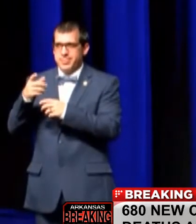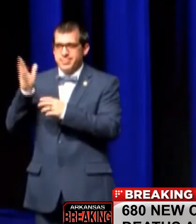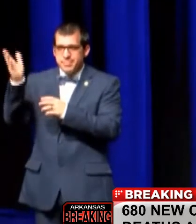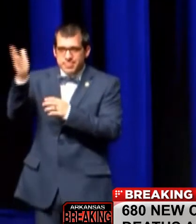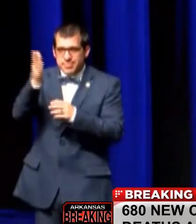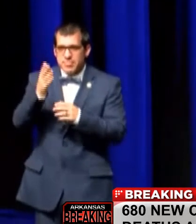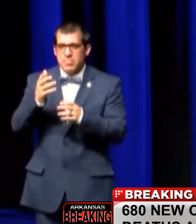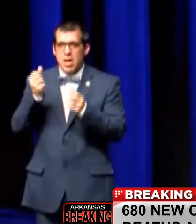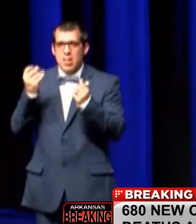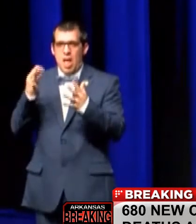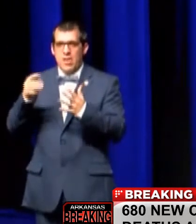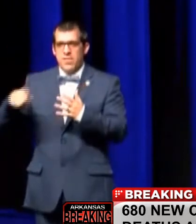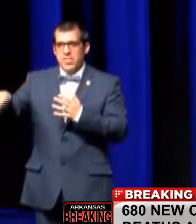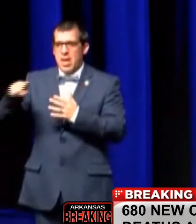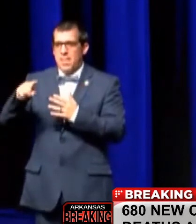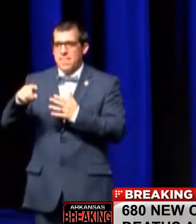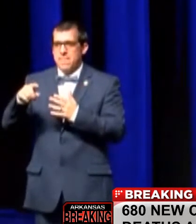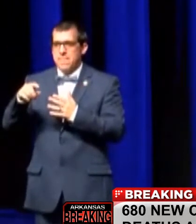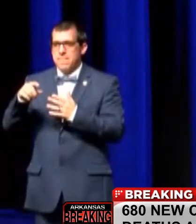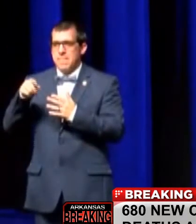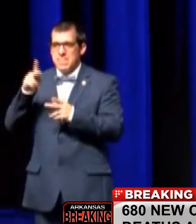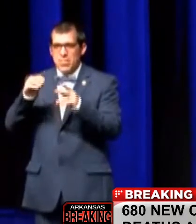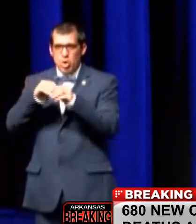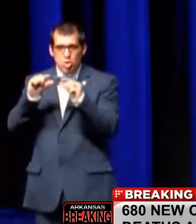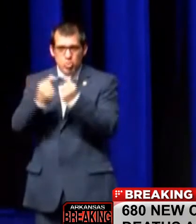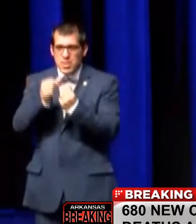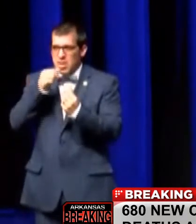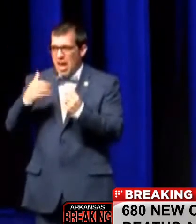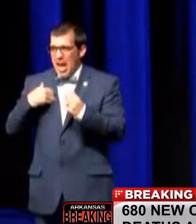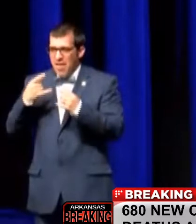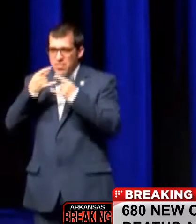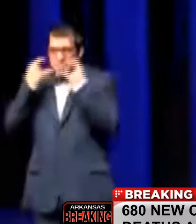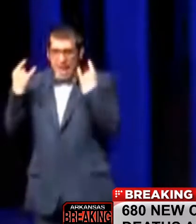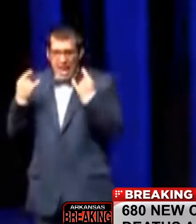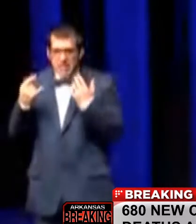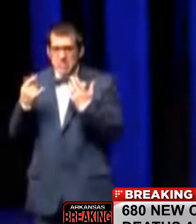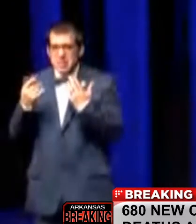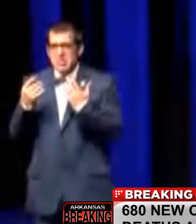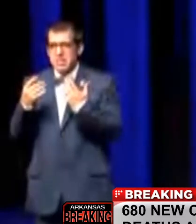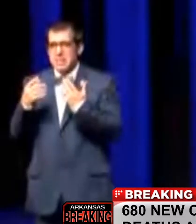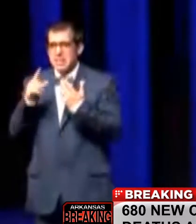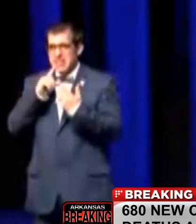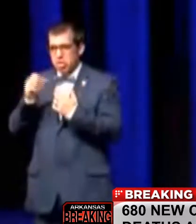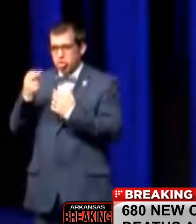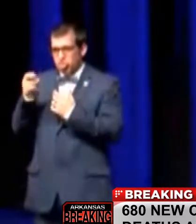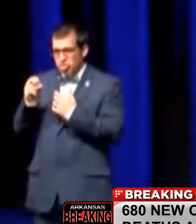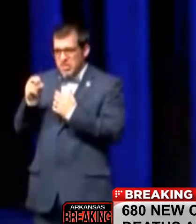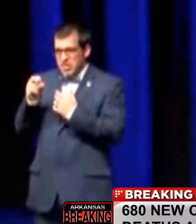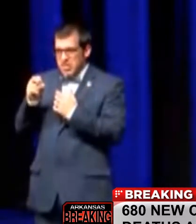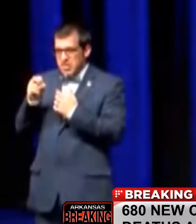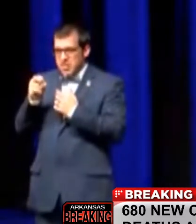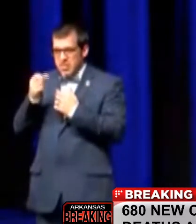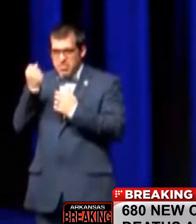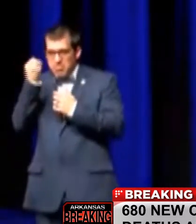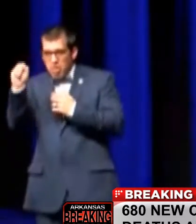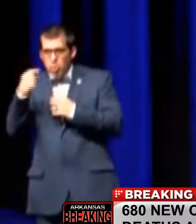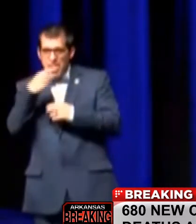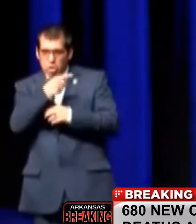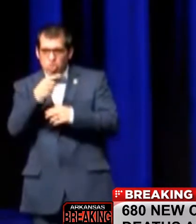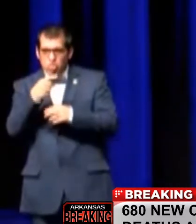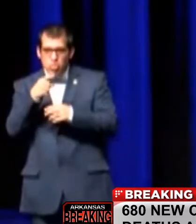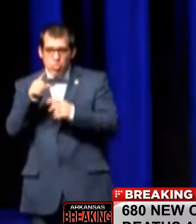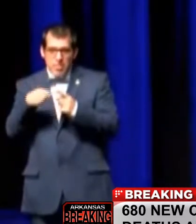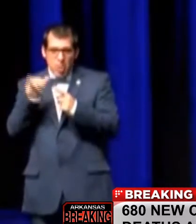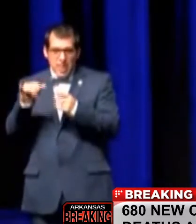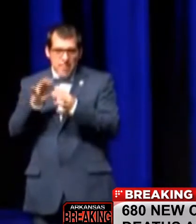lot of them don't have, people in these groups don't have masks on in these pictures. Is she undermining you in any way in terms of getting that public